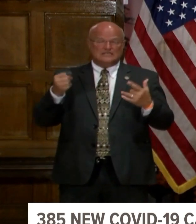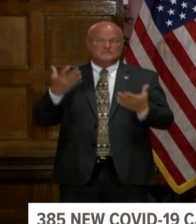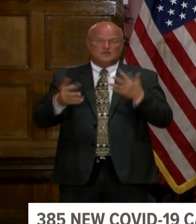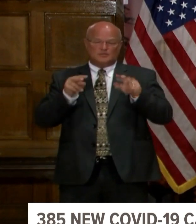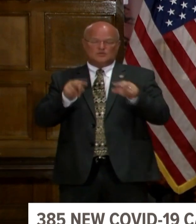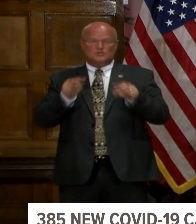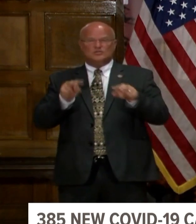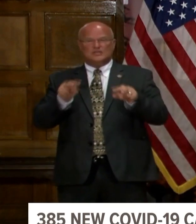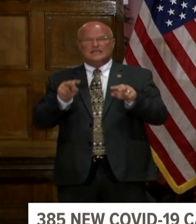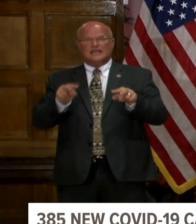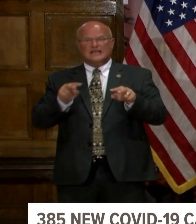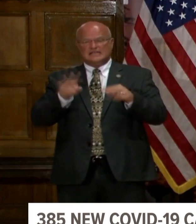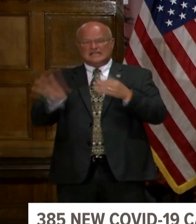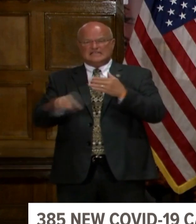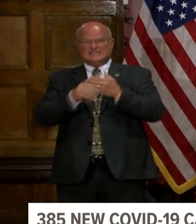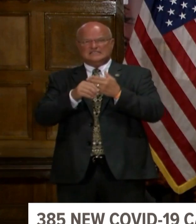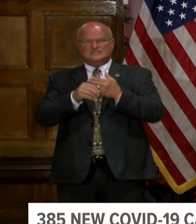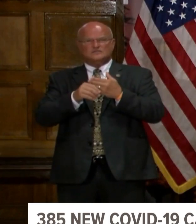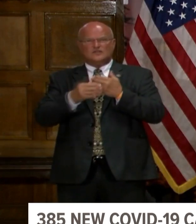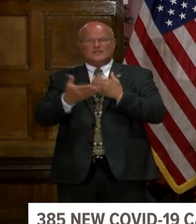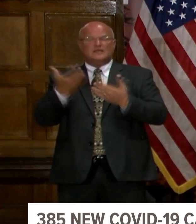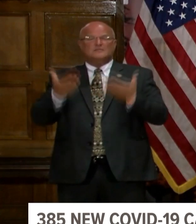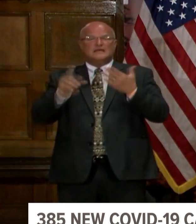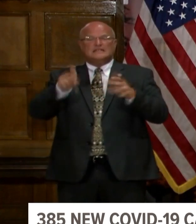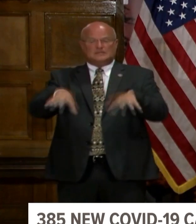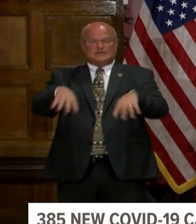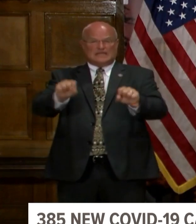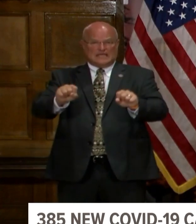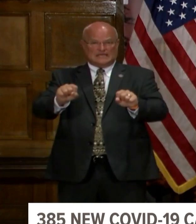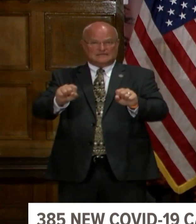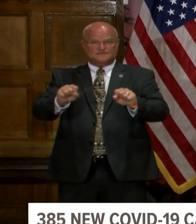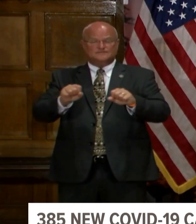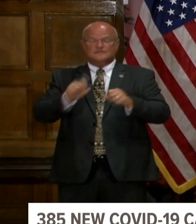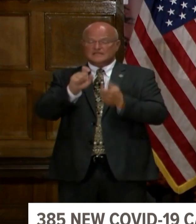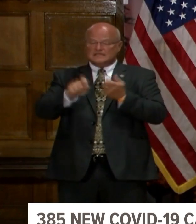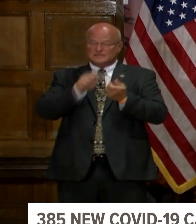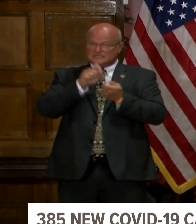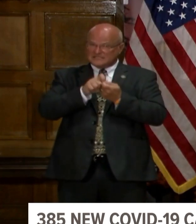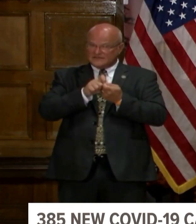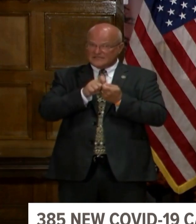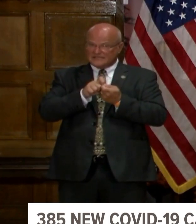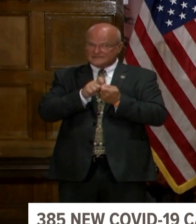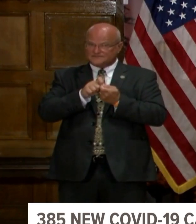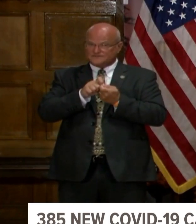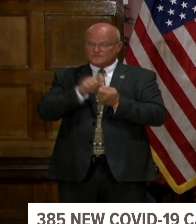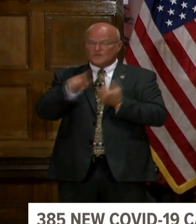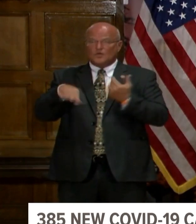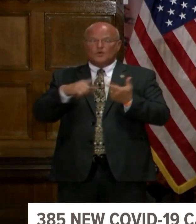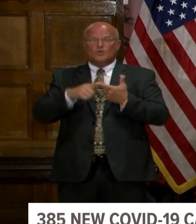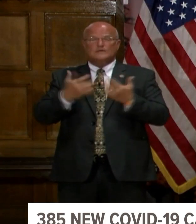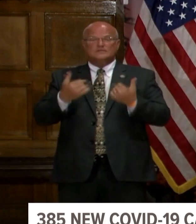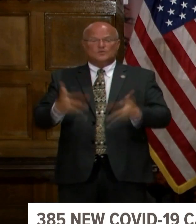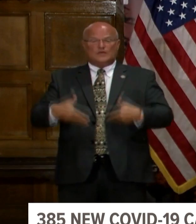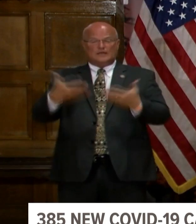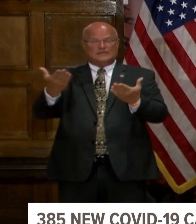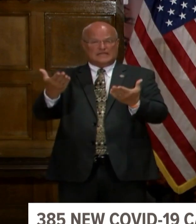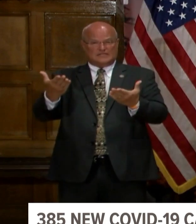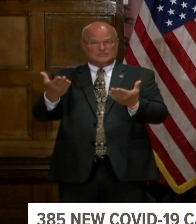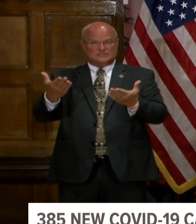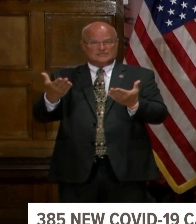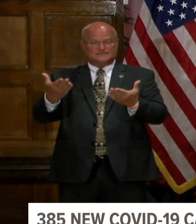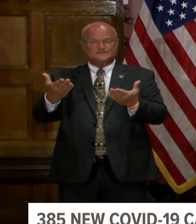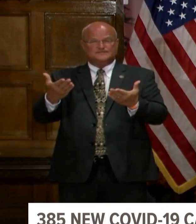be looking at additional steps that might need to be taken. Specifically, when it comes to the